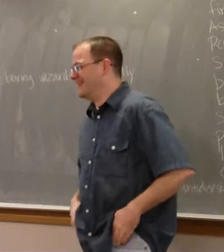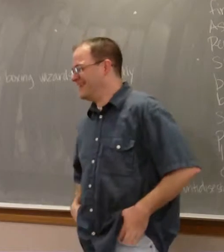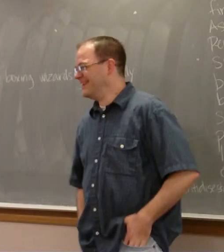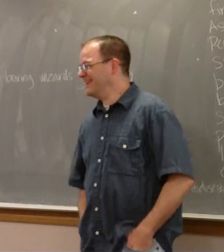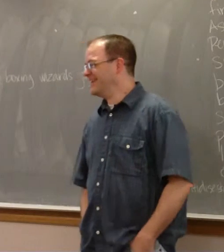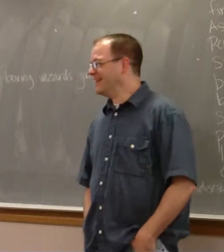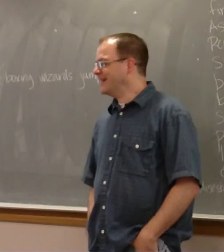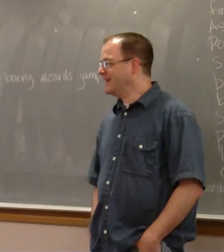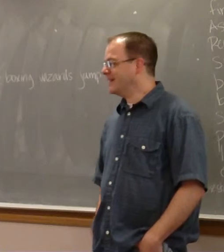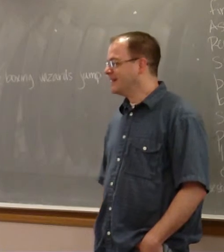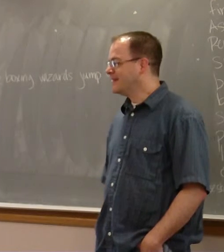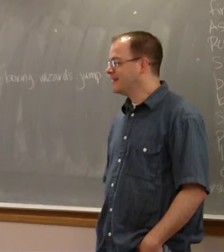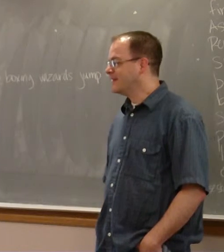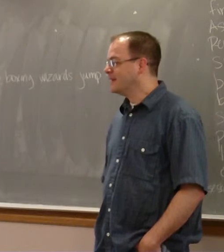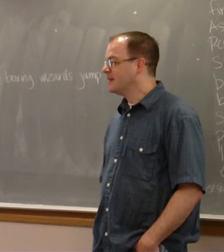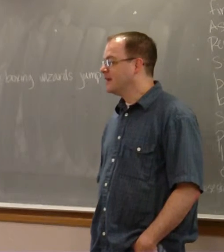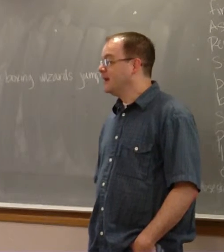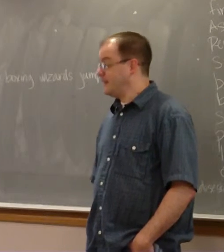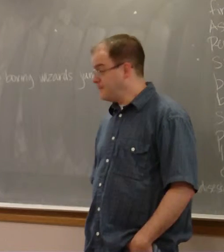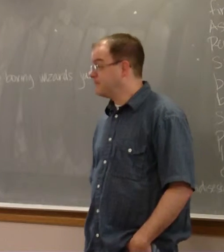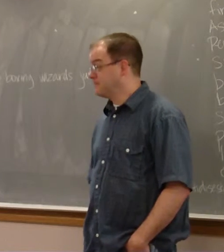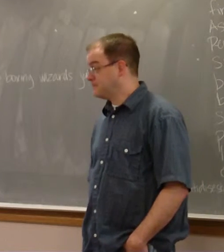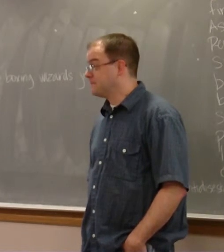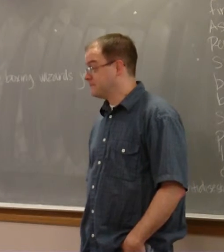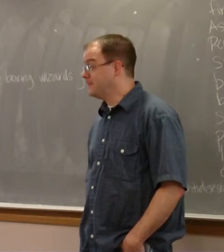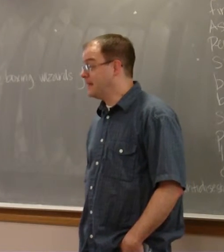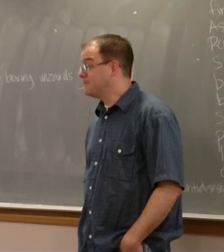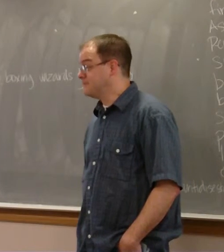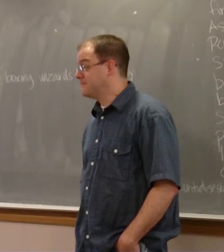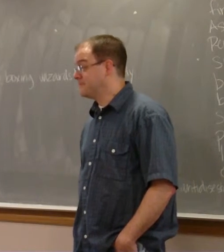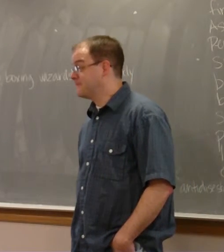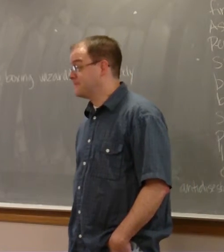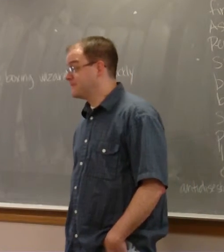are you? She's not looking at my hands, she's looking at my face. Yep. Yep. Well,